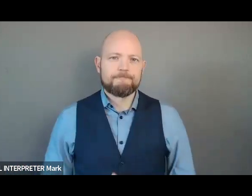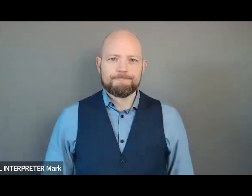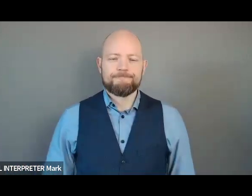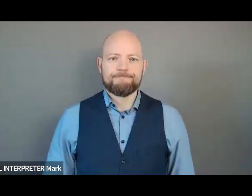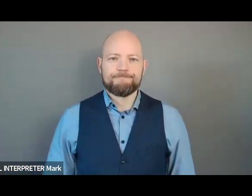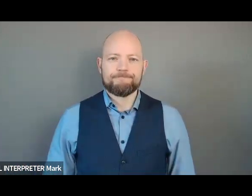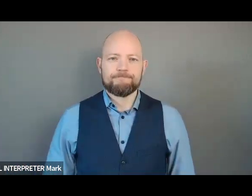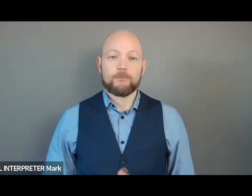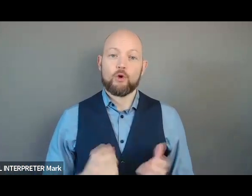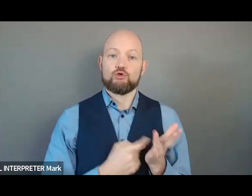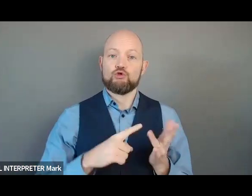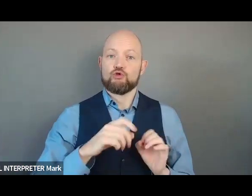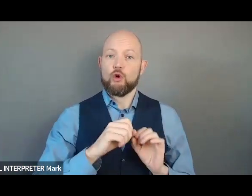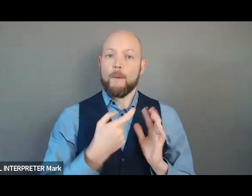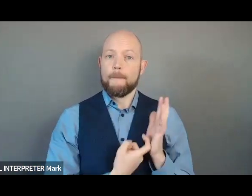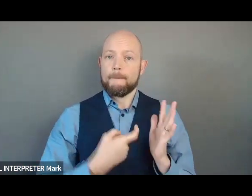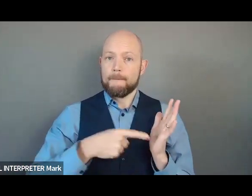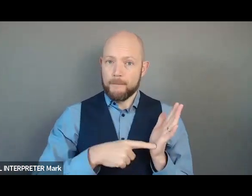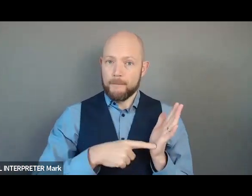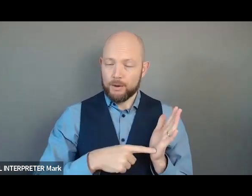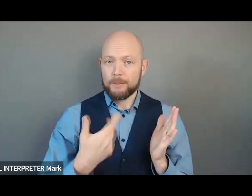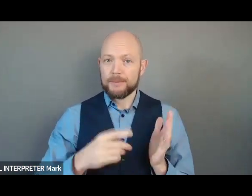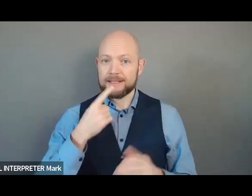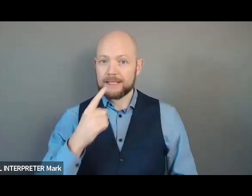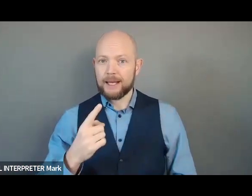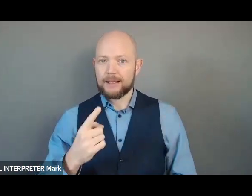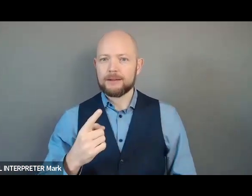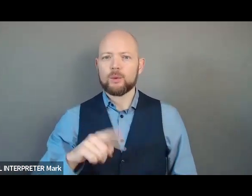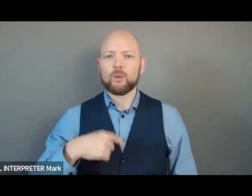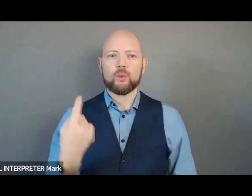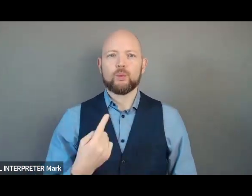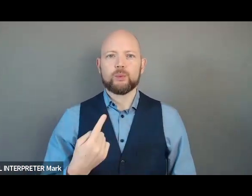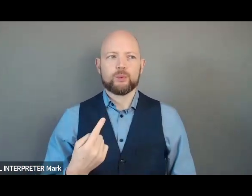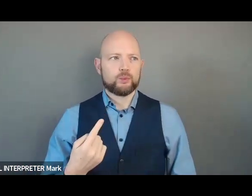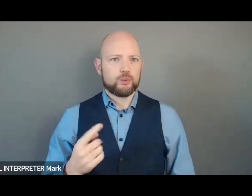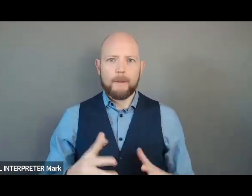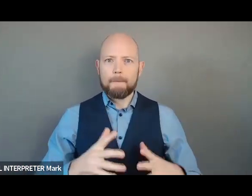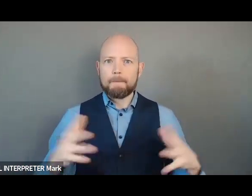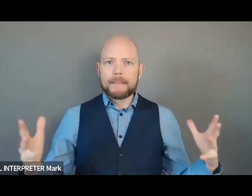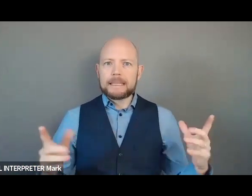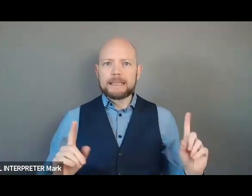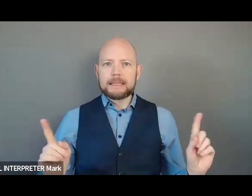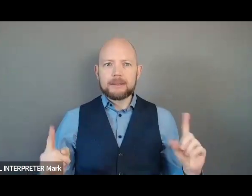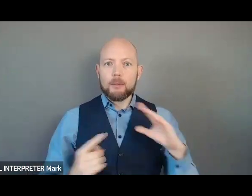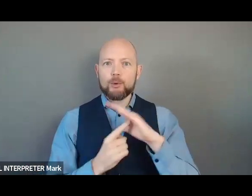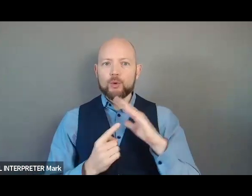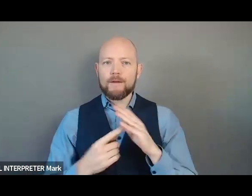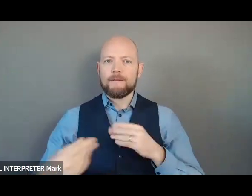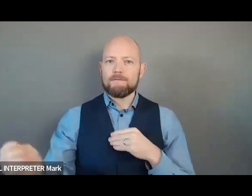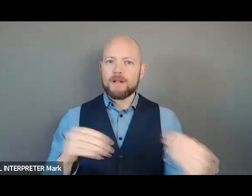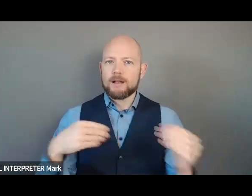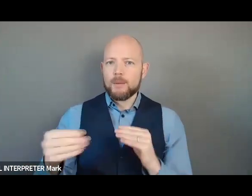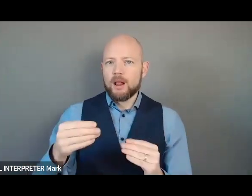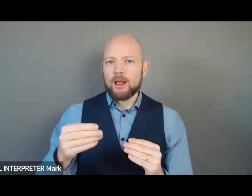As Robert said, one of the major features of the course has been our flexible fund. And if we have time today, we can talk about how we maybe did that